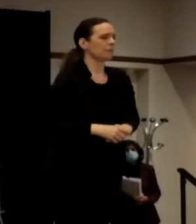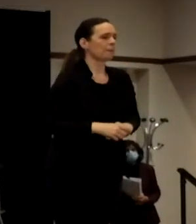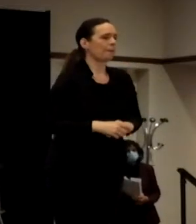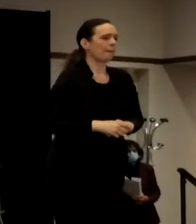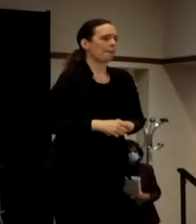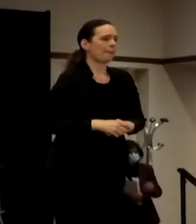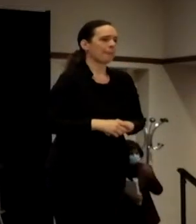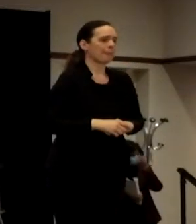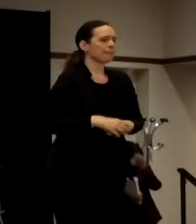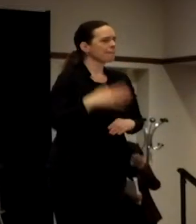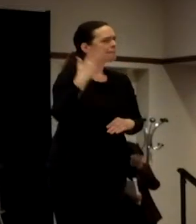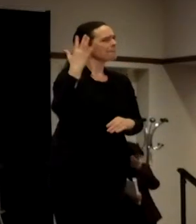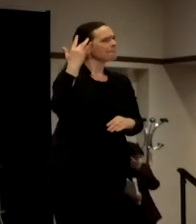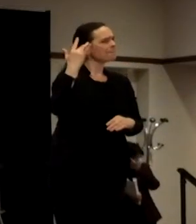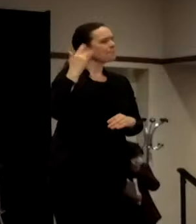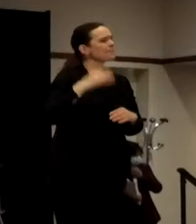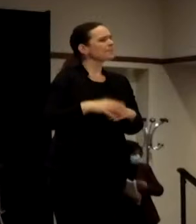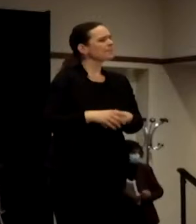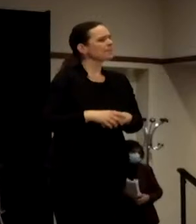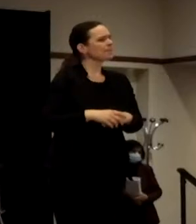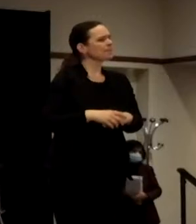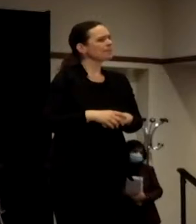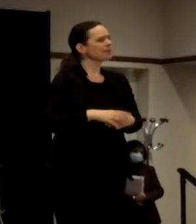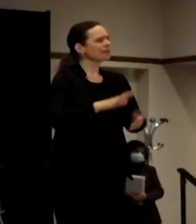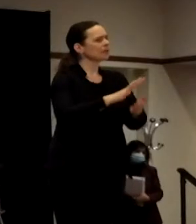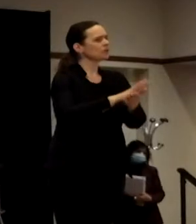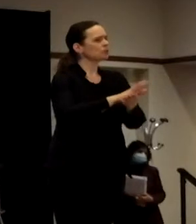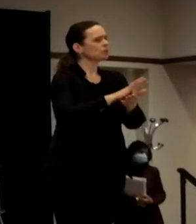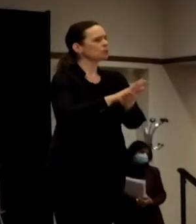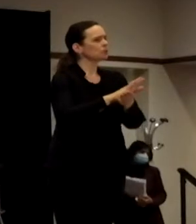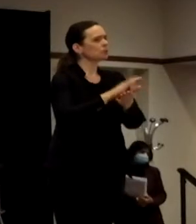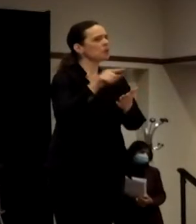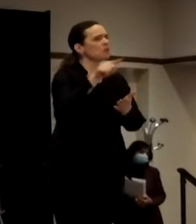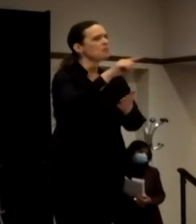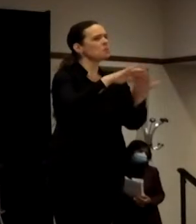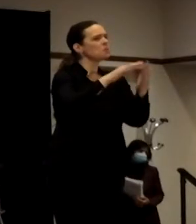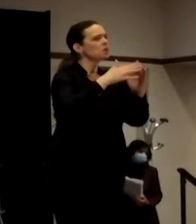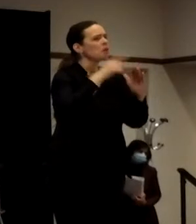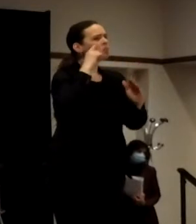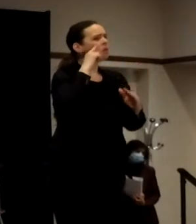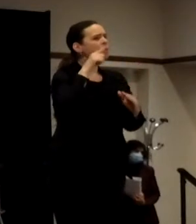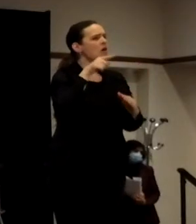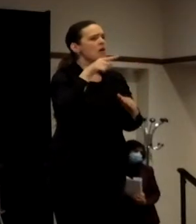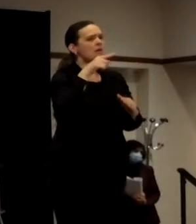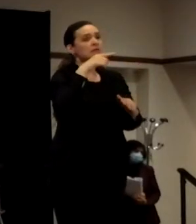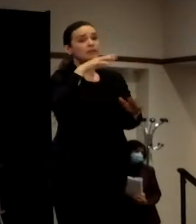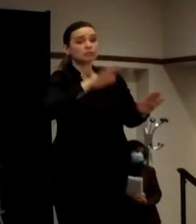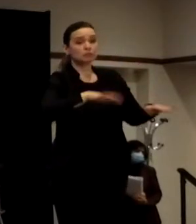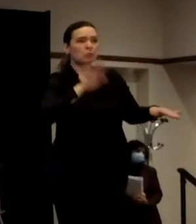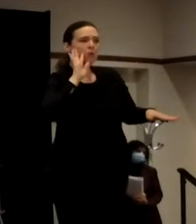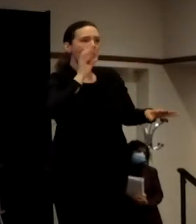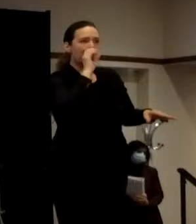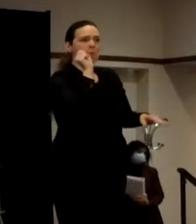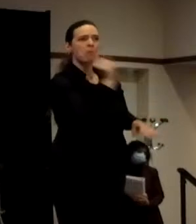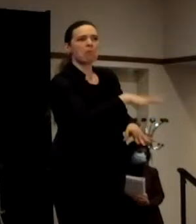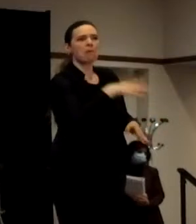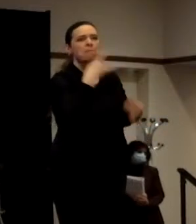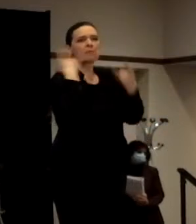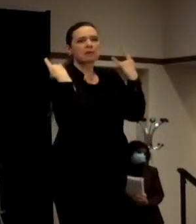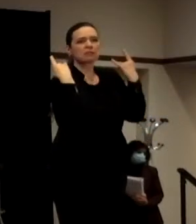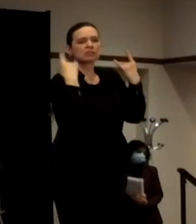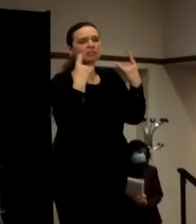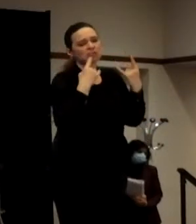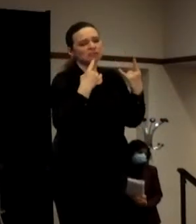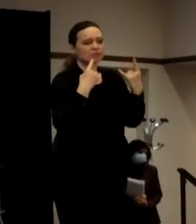wear masks because it would be a change, it would be difficult. What we now know is that children are very good at wearing masks.